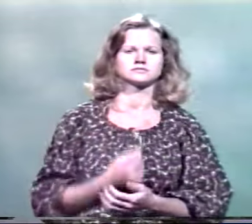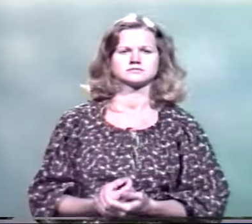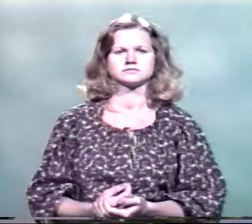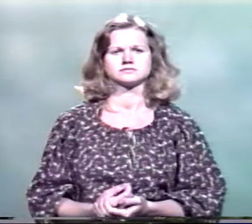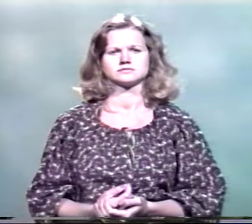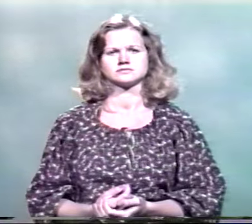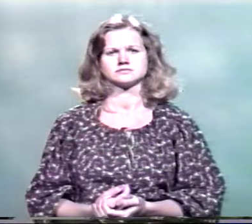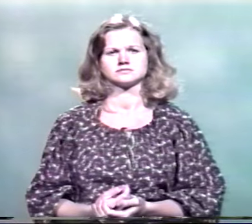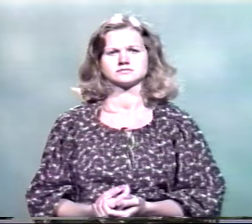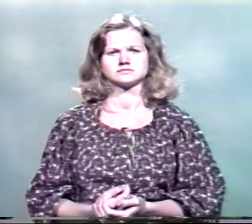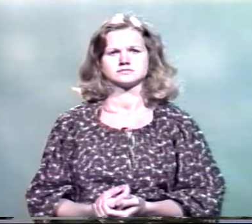to chain to a neck,